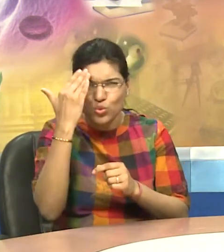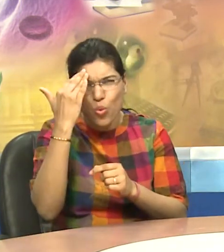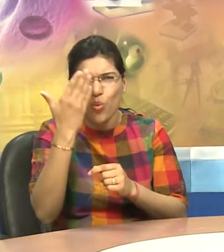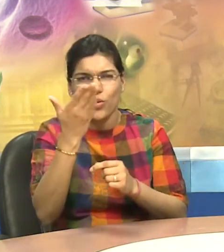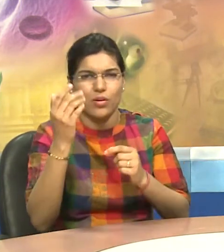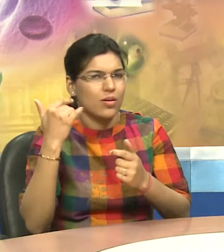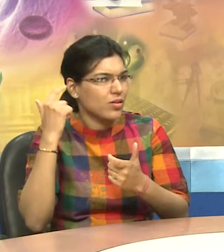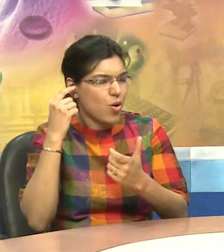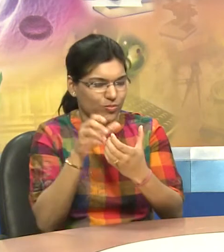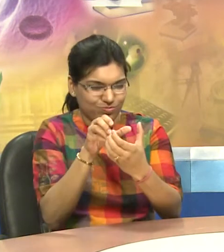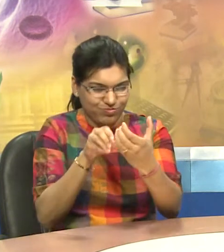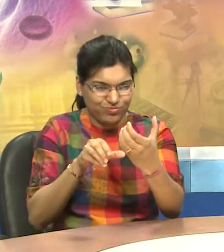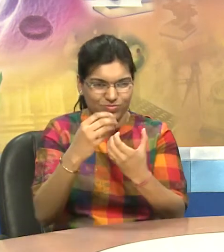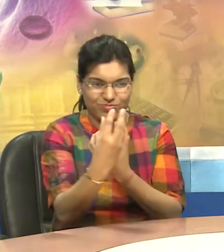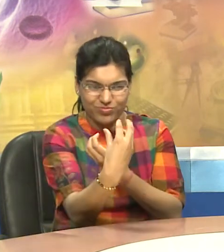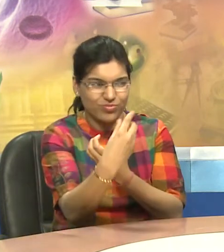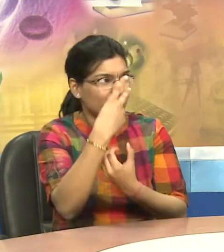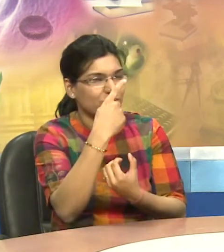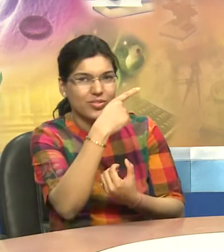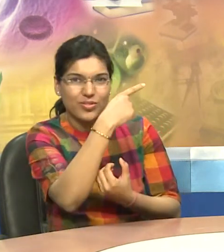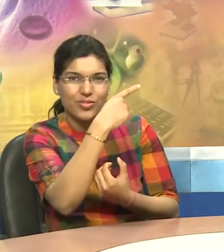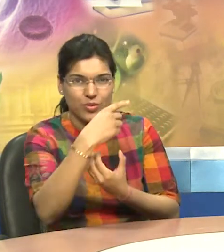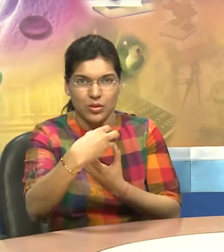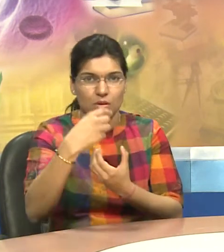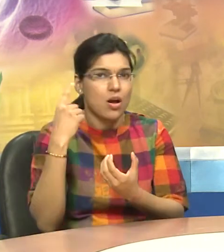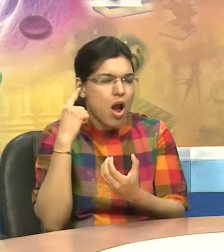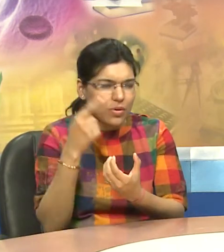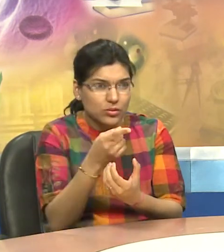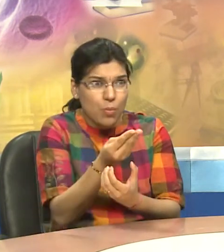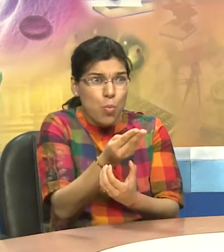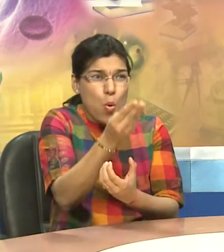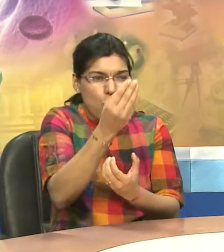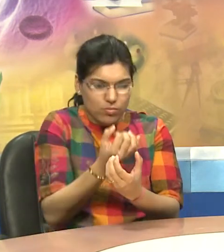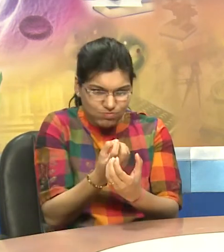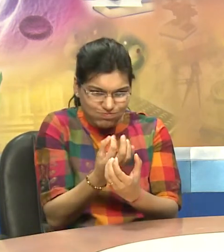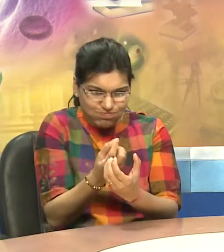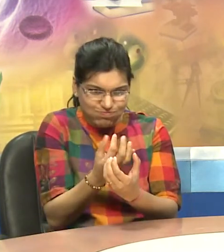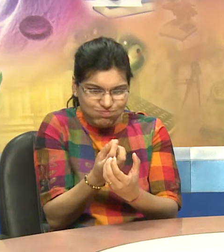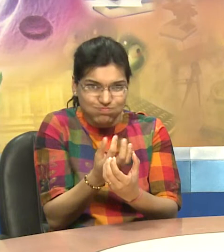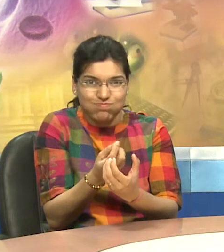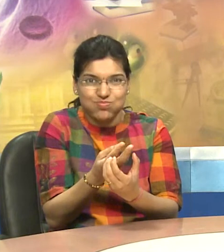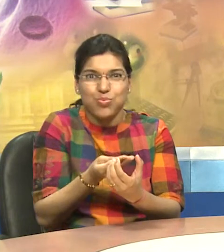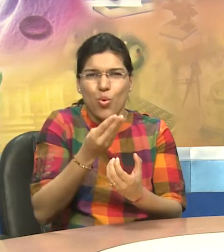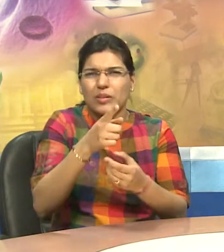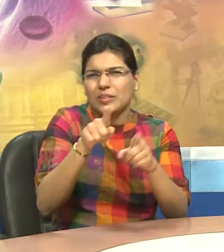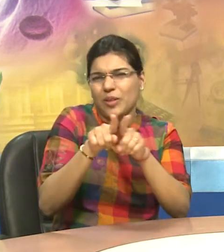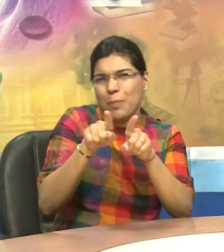What it means by decibel meter? As you can see it in a picture, it is a type